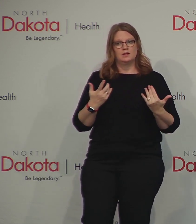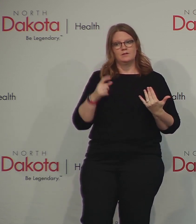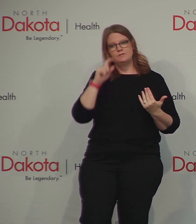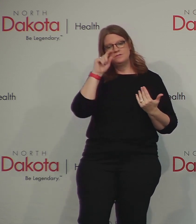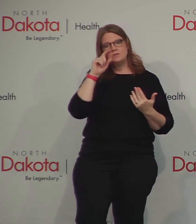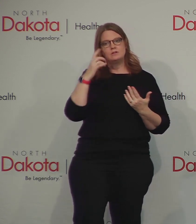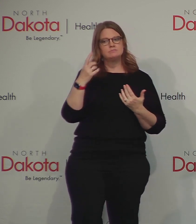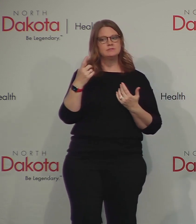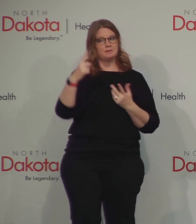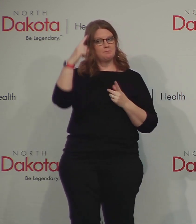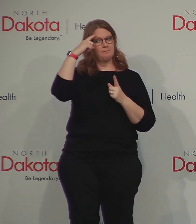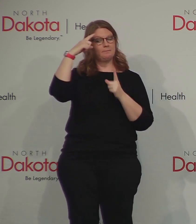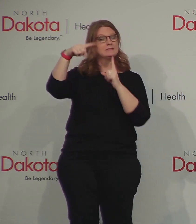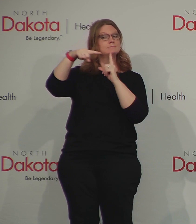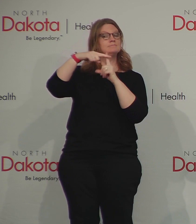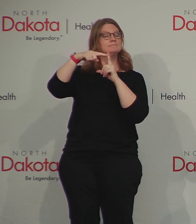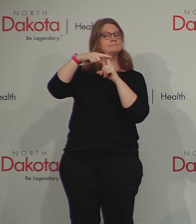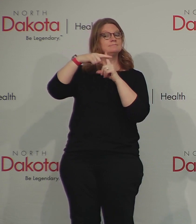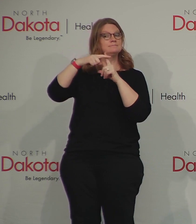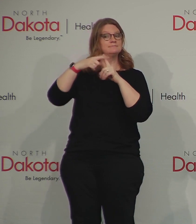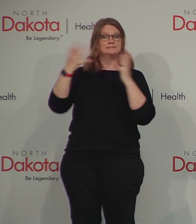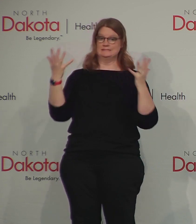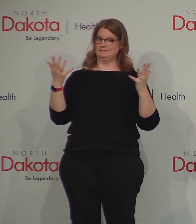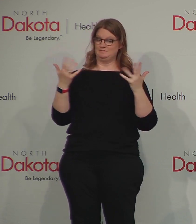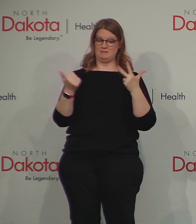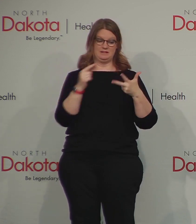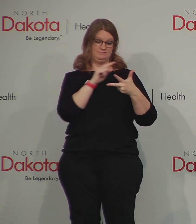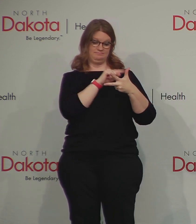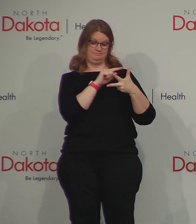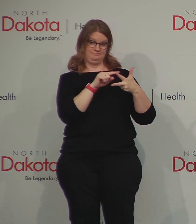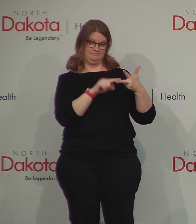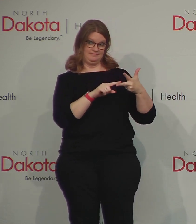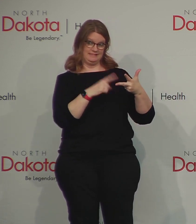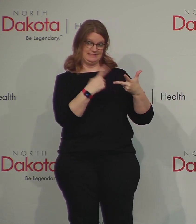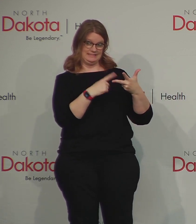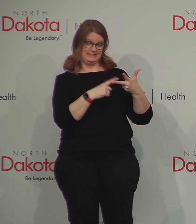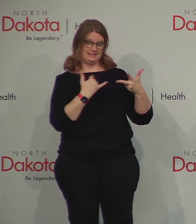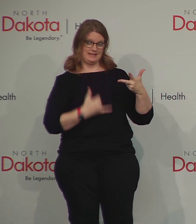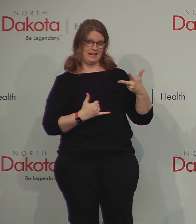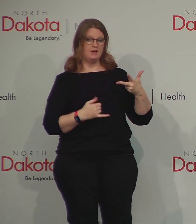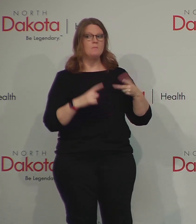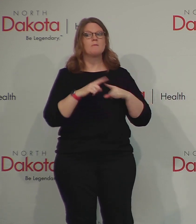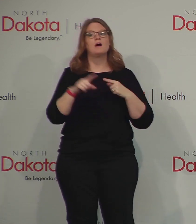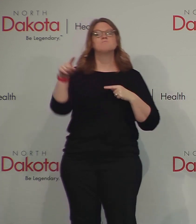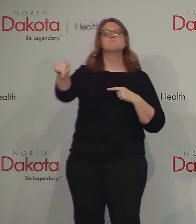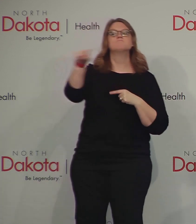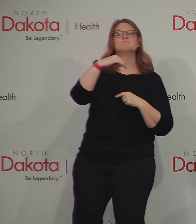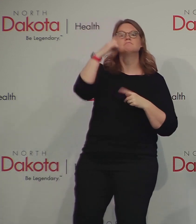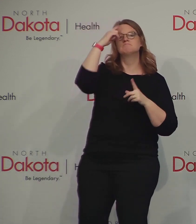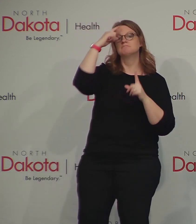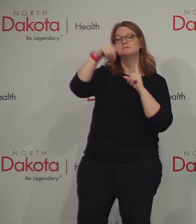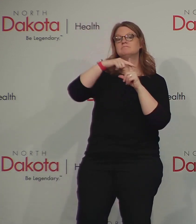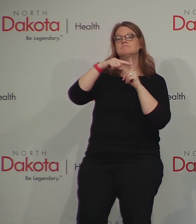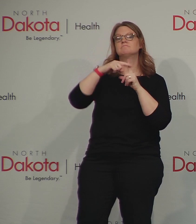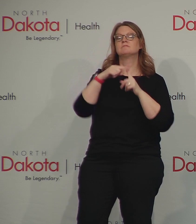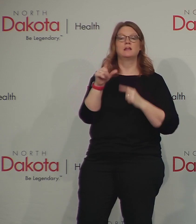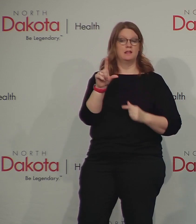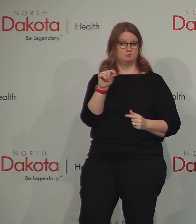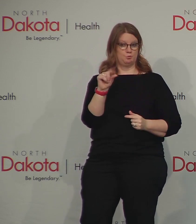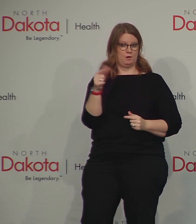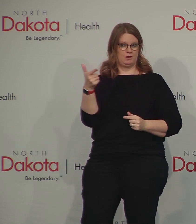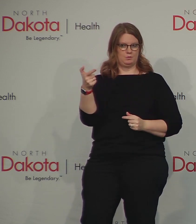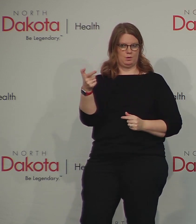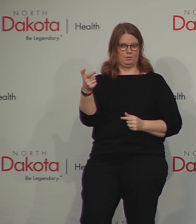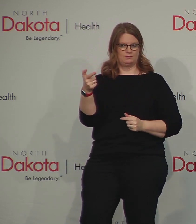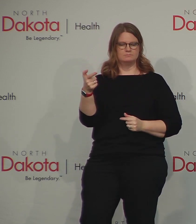little optimism, whether it's each of the three things we're going to talk about today, but we can have a lot of optimism that 2021 is going to be